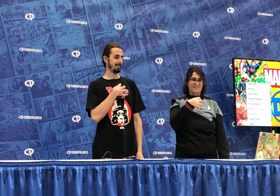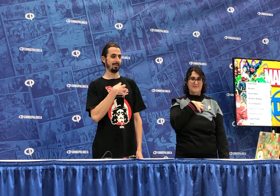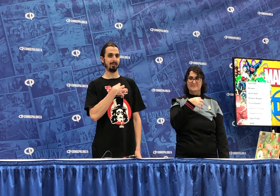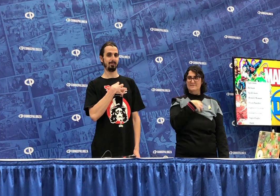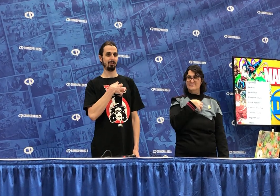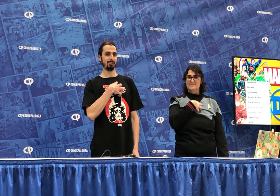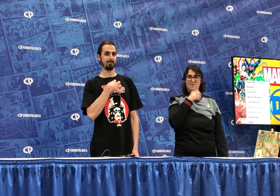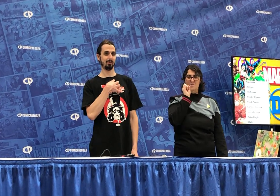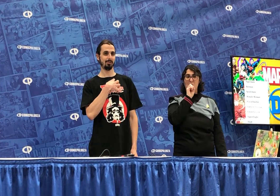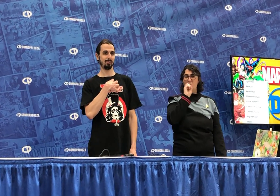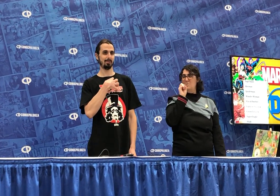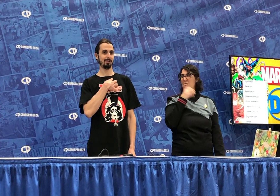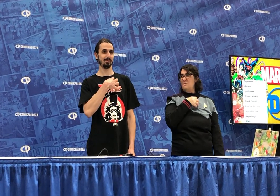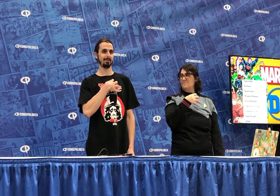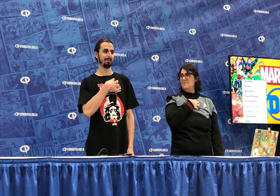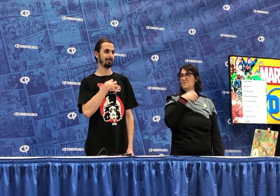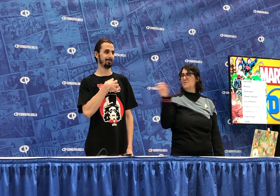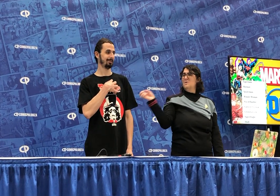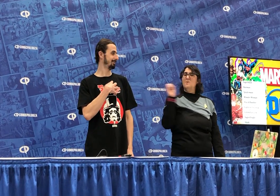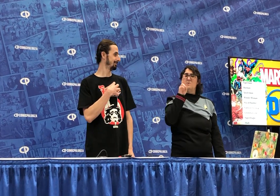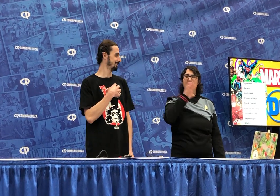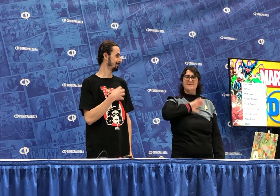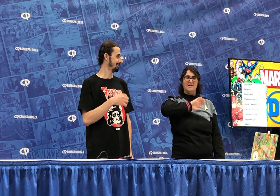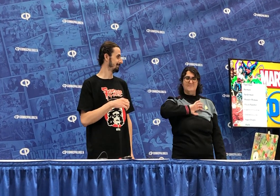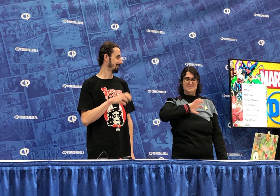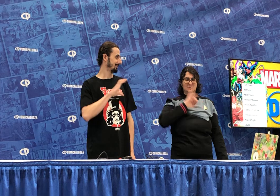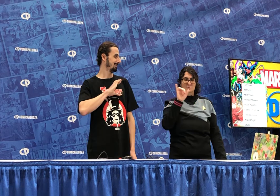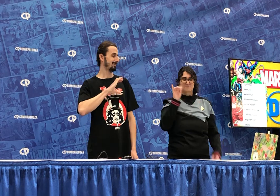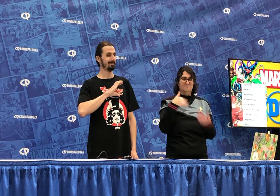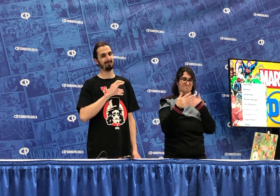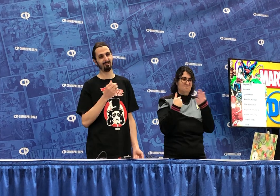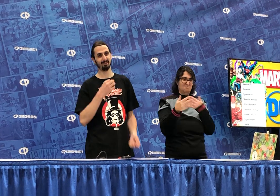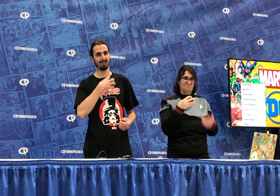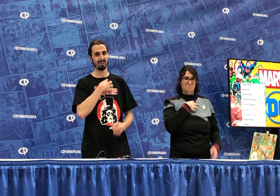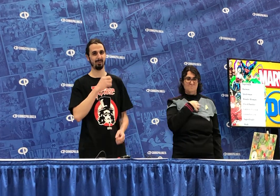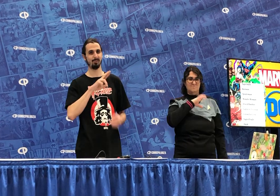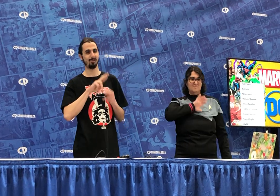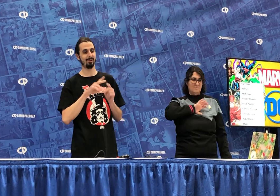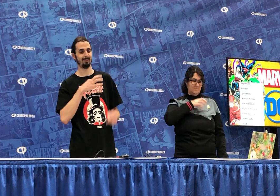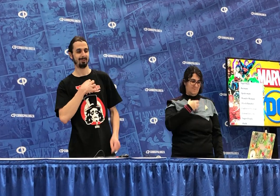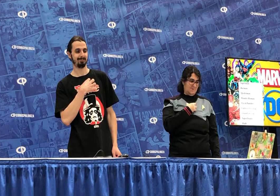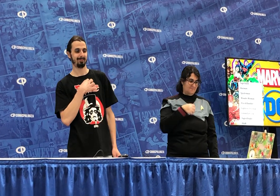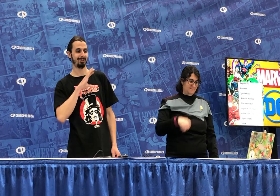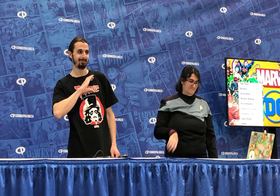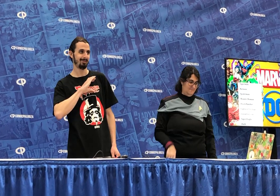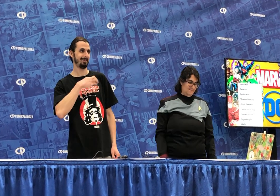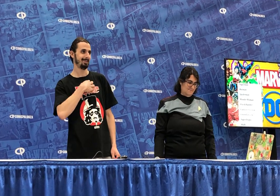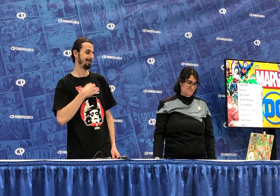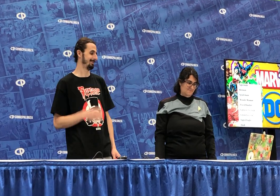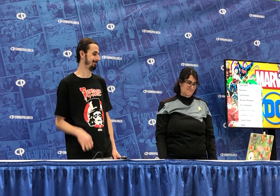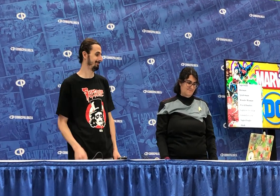Iron Man. Or, Sarah's saying, or you could also do it like this. Either way.